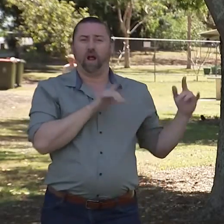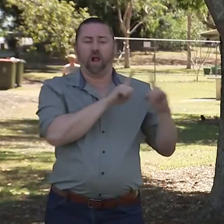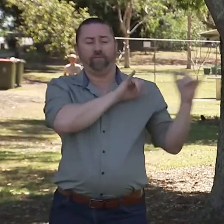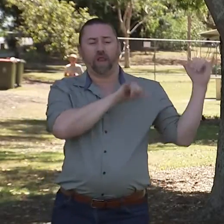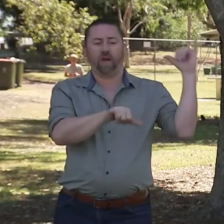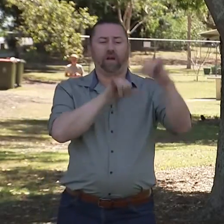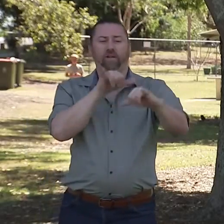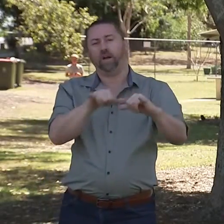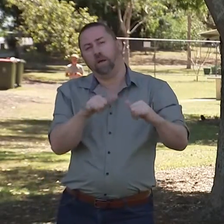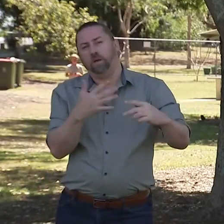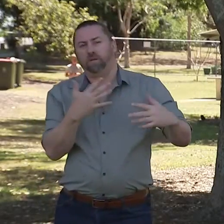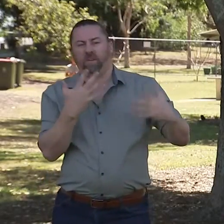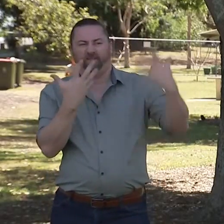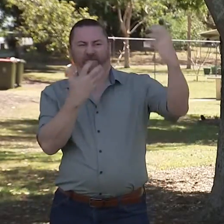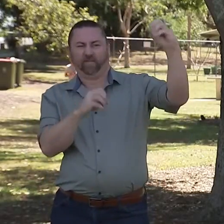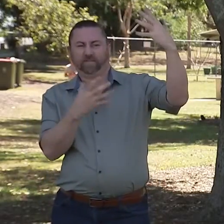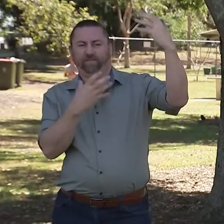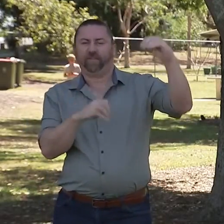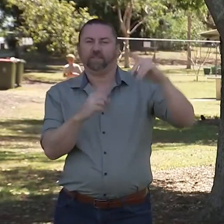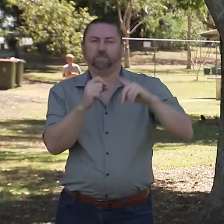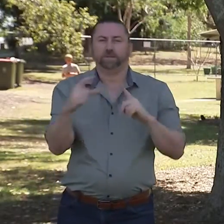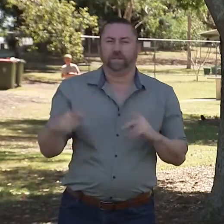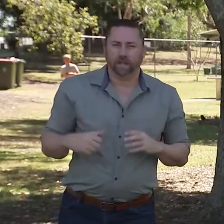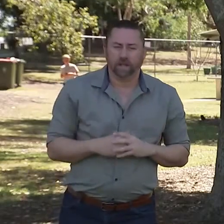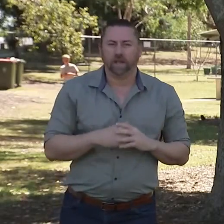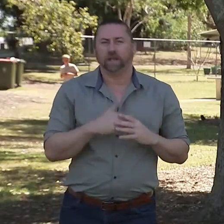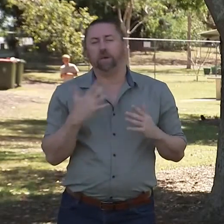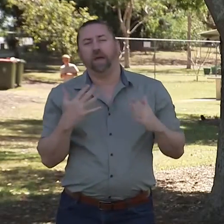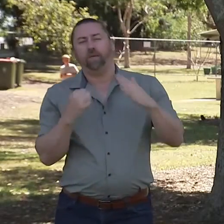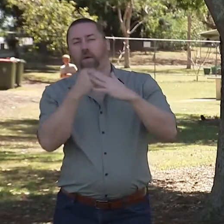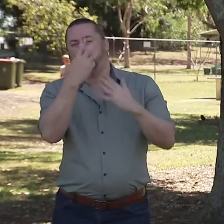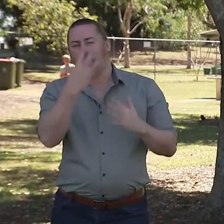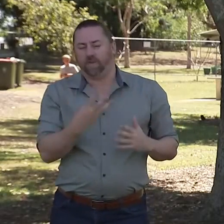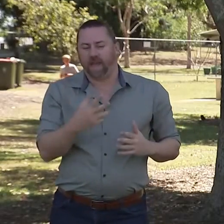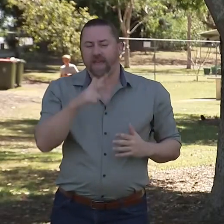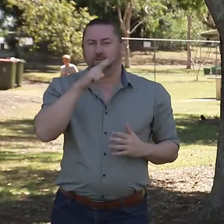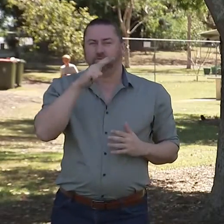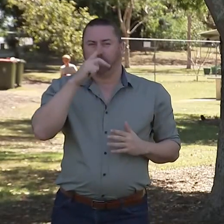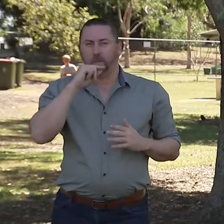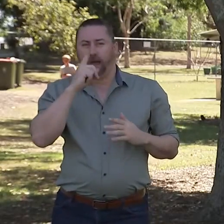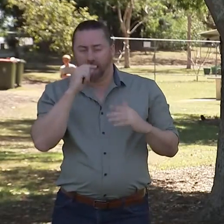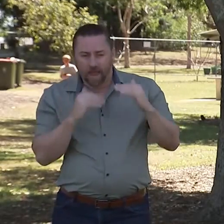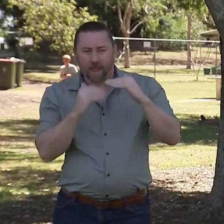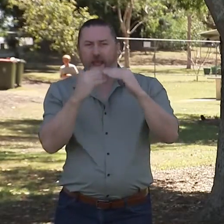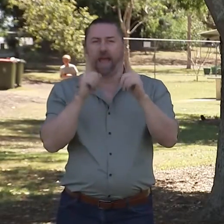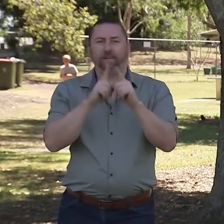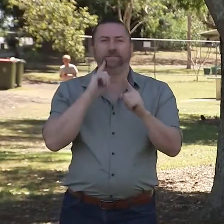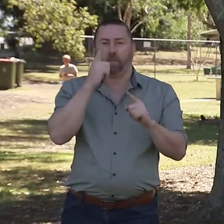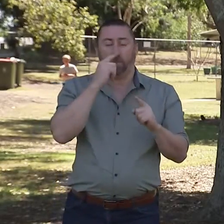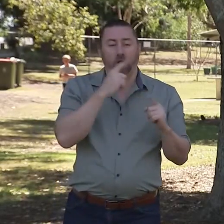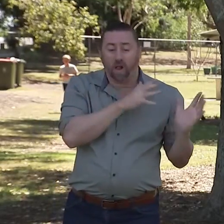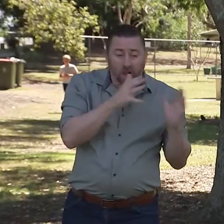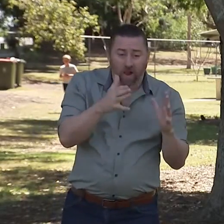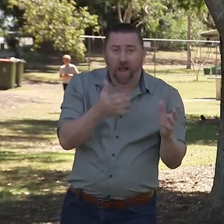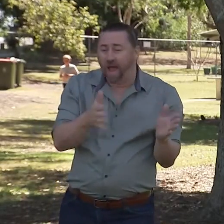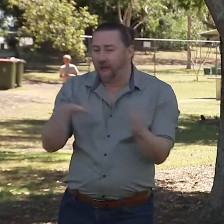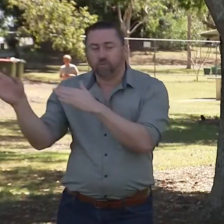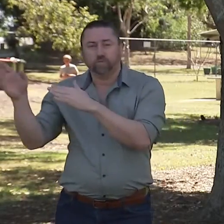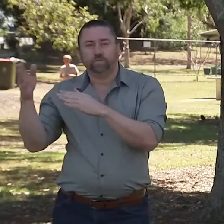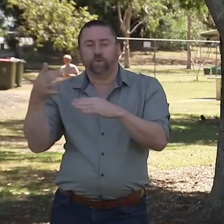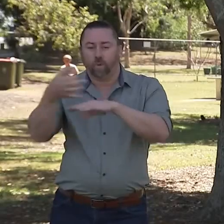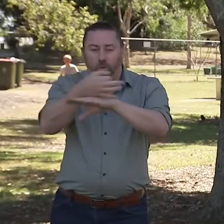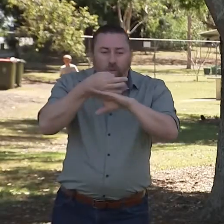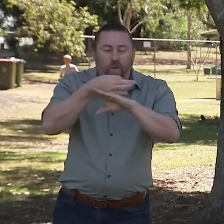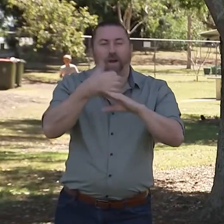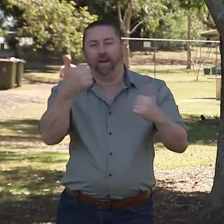our capacity is around 3,800. It changes each day because people come out and then it frees up capacity. But of course,